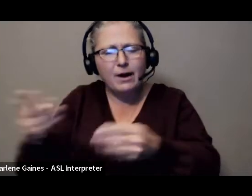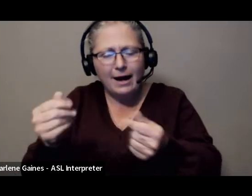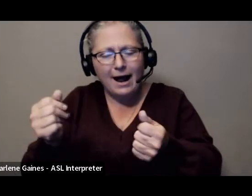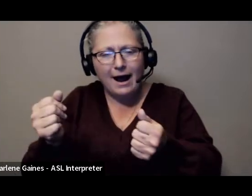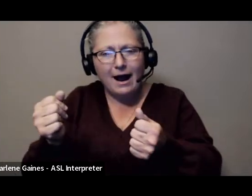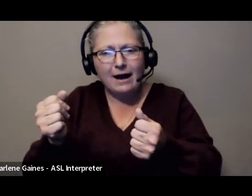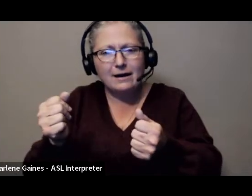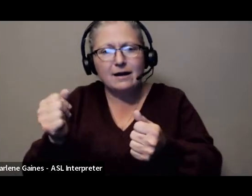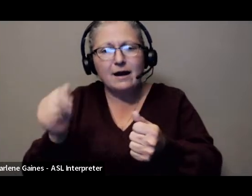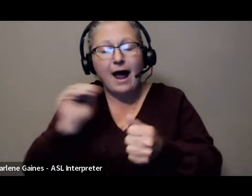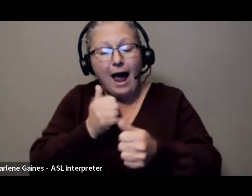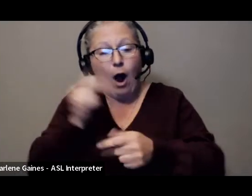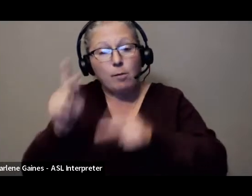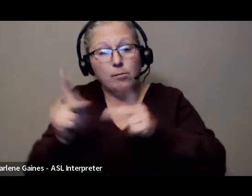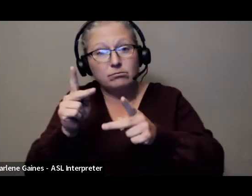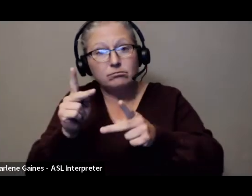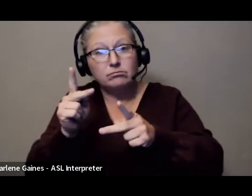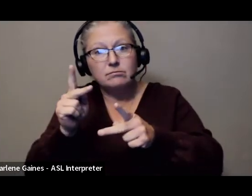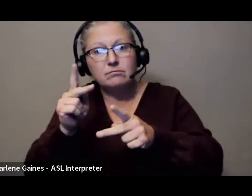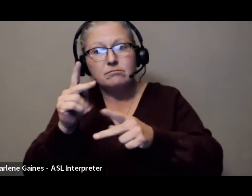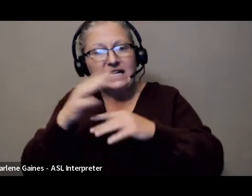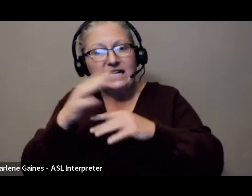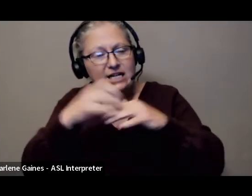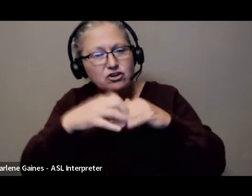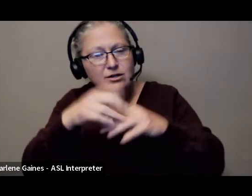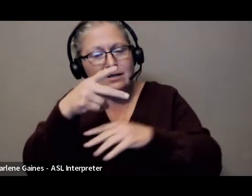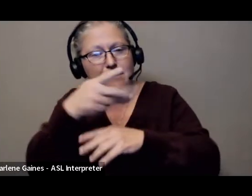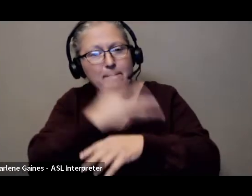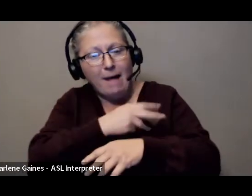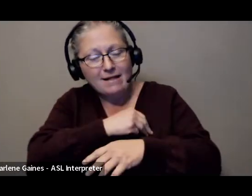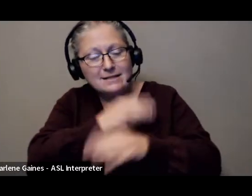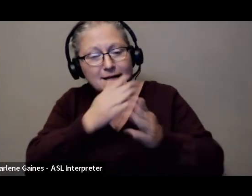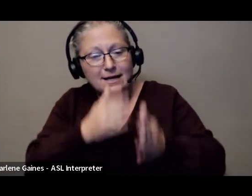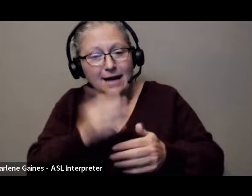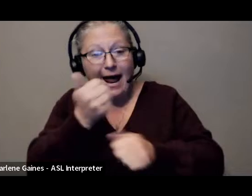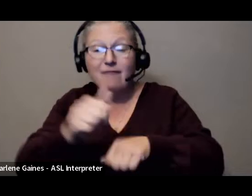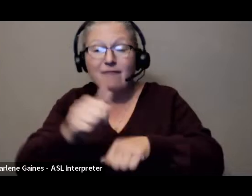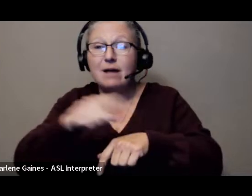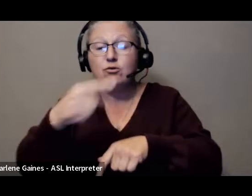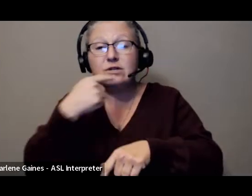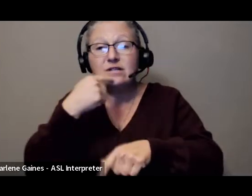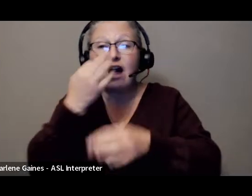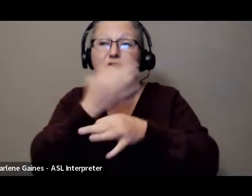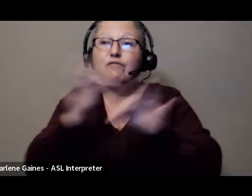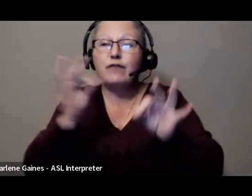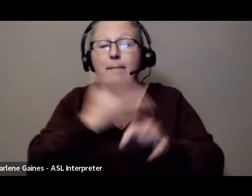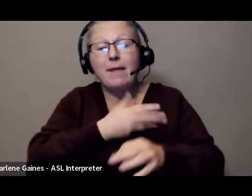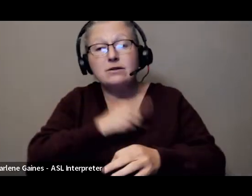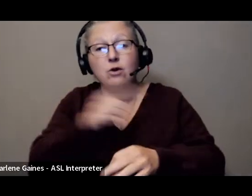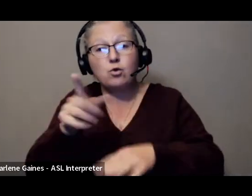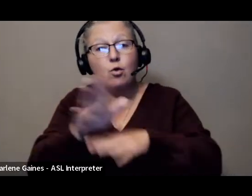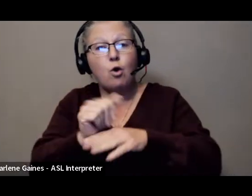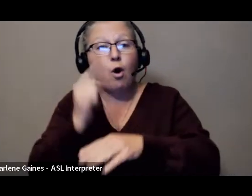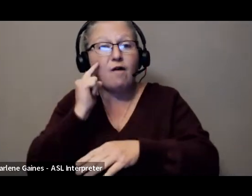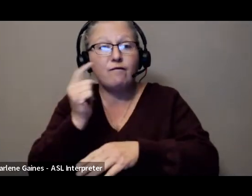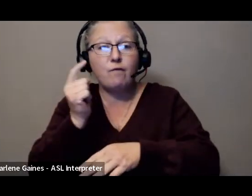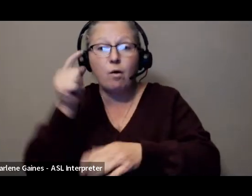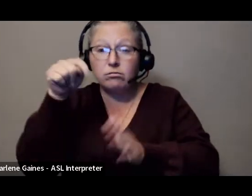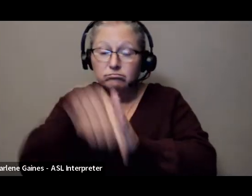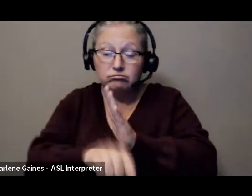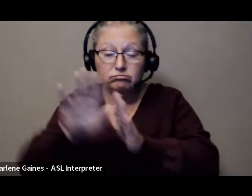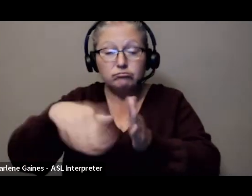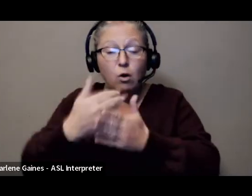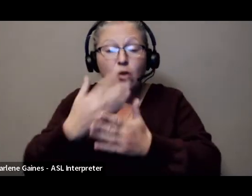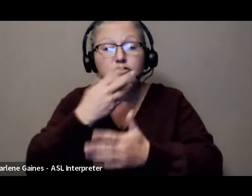population in Palestine the indigenous Palestinians. So every time you chant Free Palestine, not only are you calling for the elimination, extermination of the